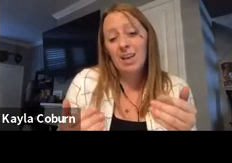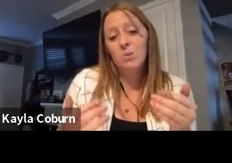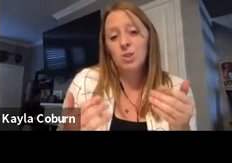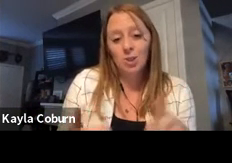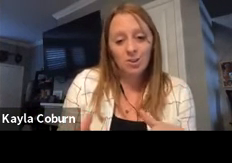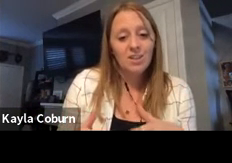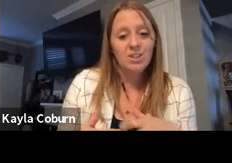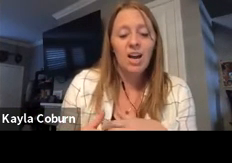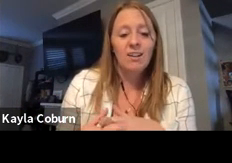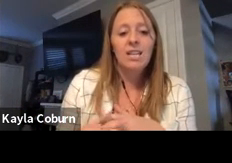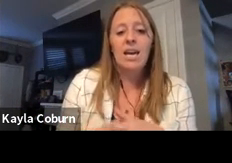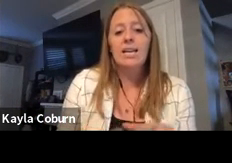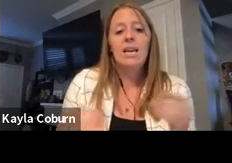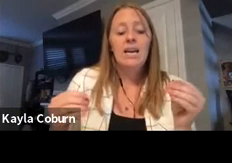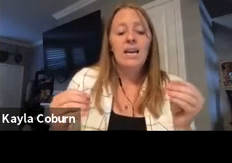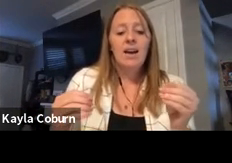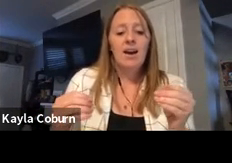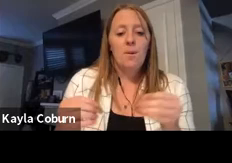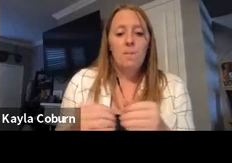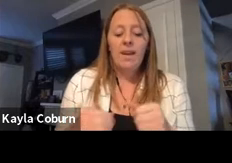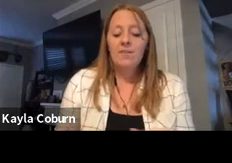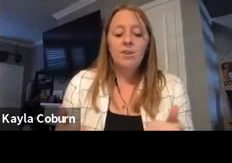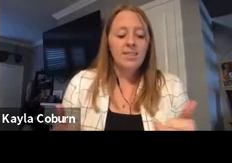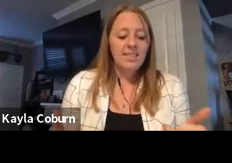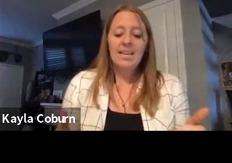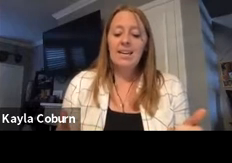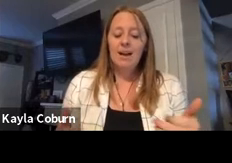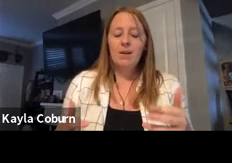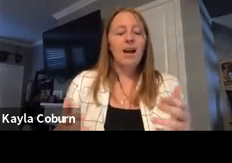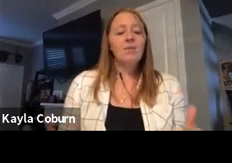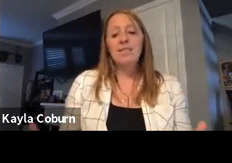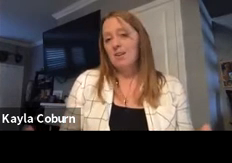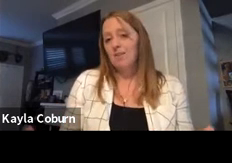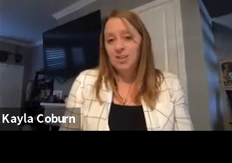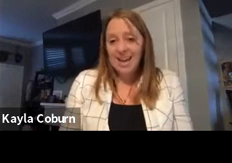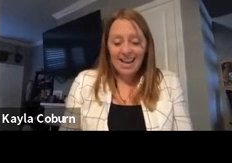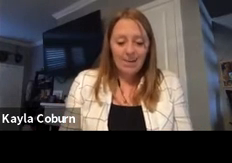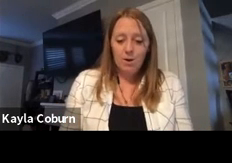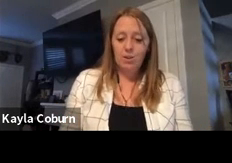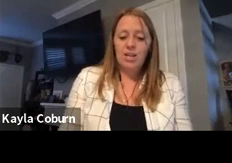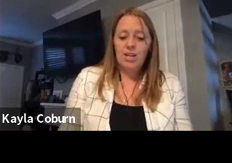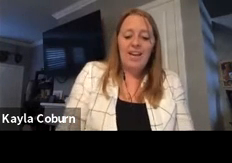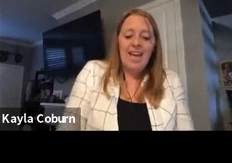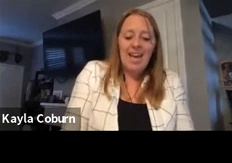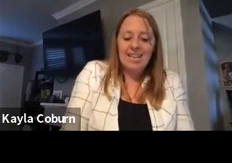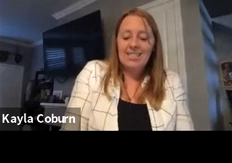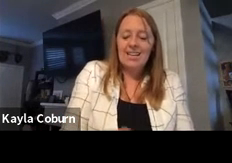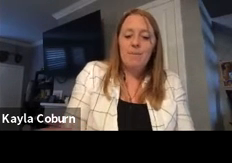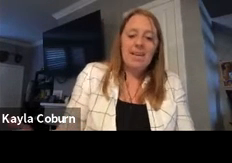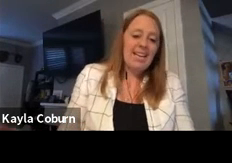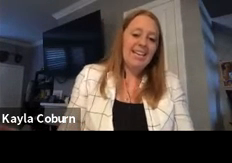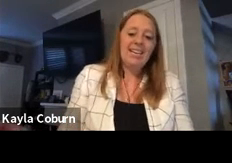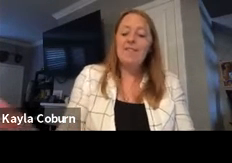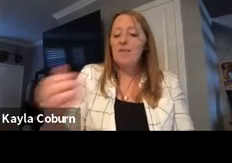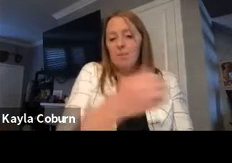to really observe the child again. And if you see, I mean, I would say if you see any motion of like a hand